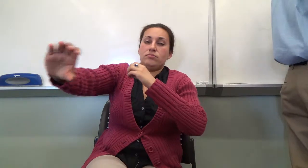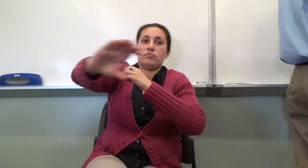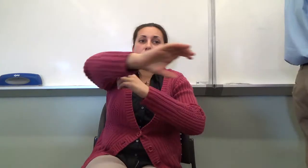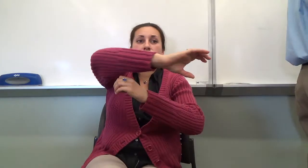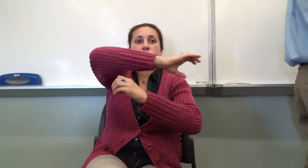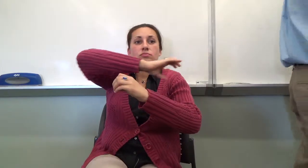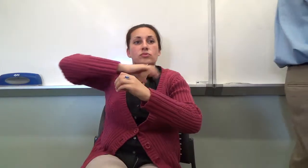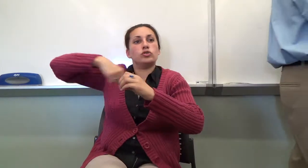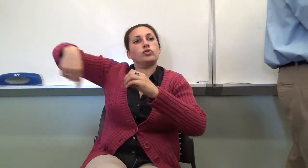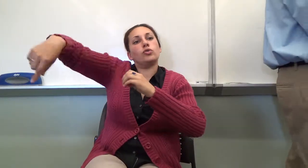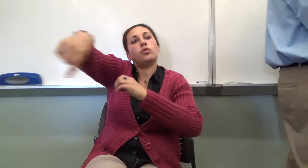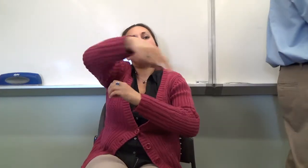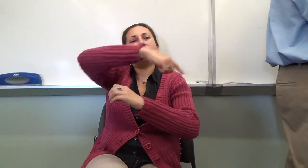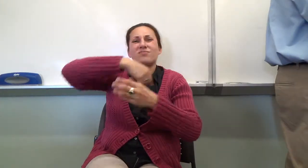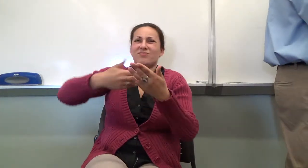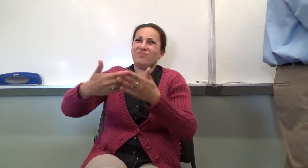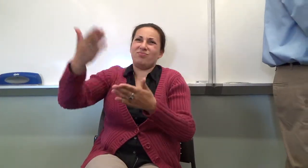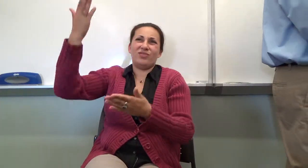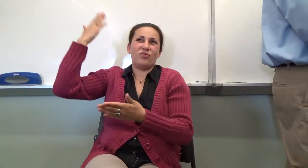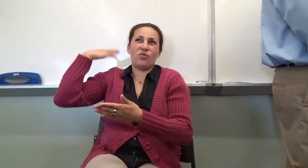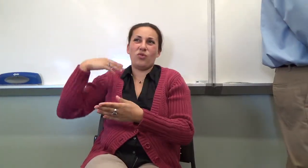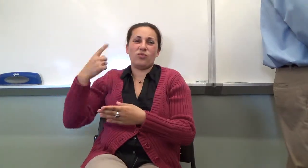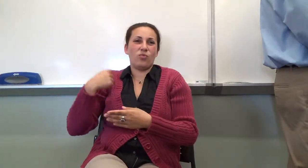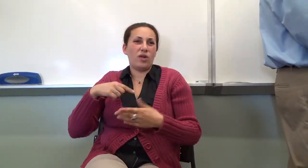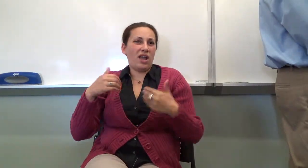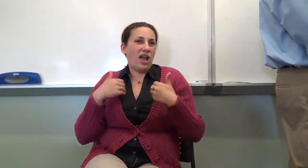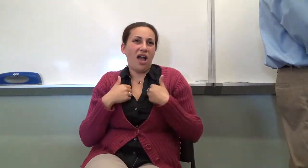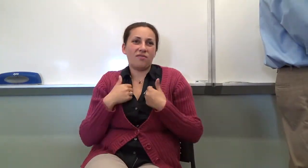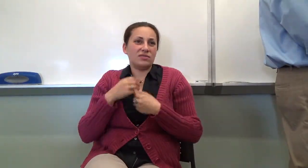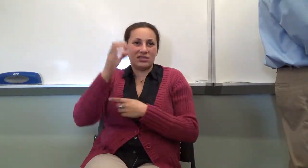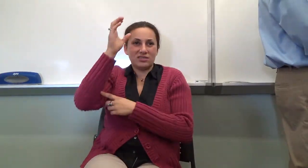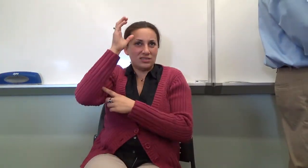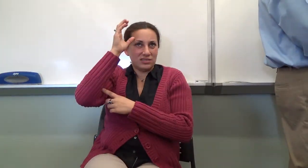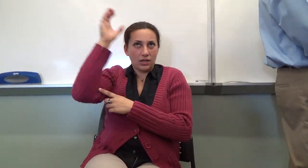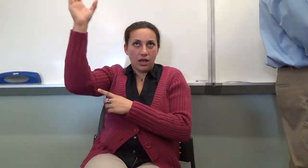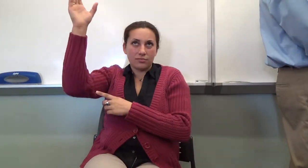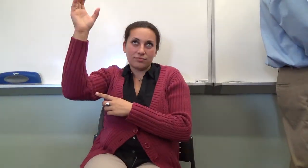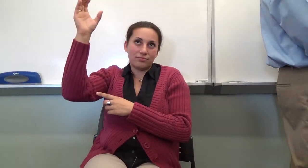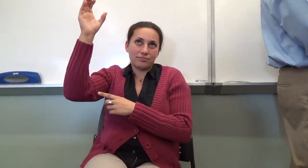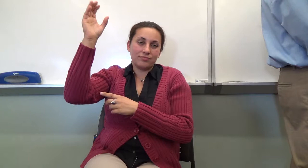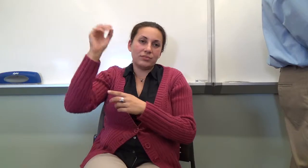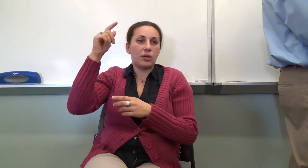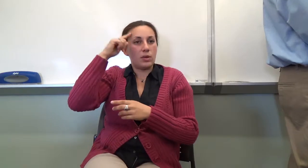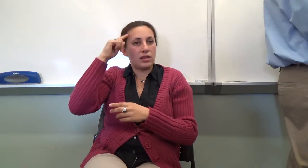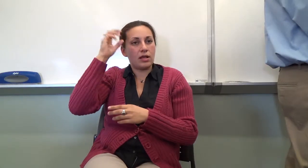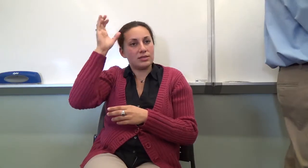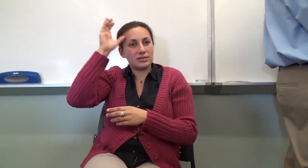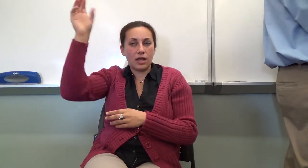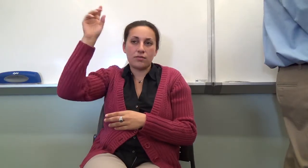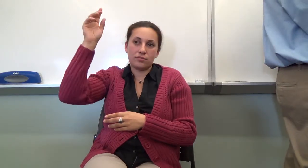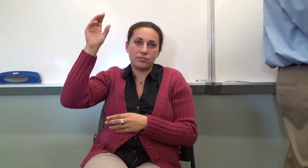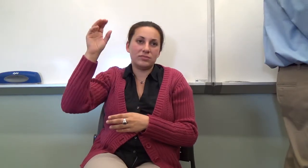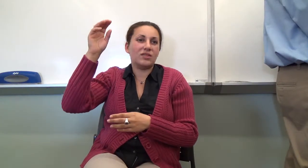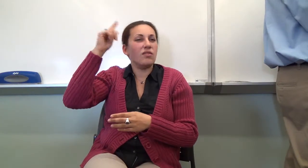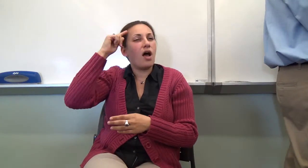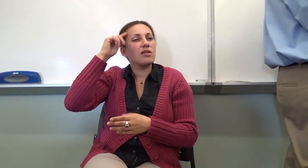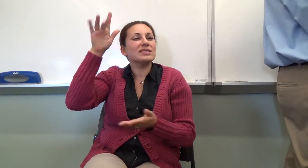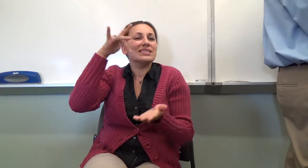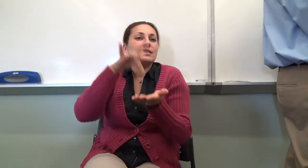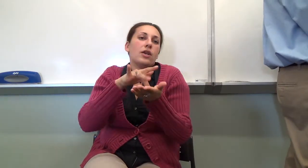is way before we had our sun-centered solar system, way before people like Galileo and stuff like that. This was